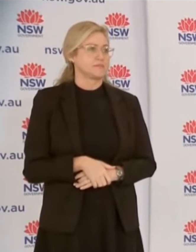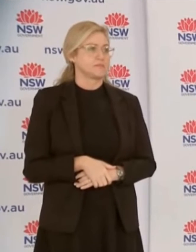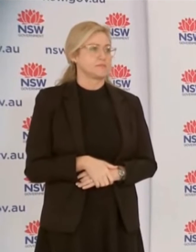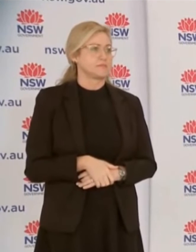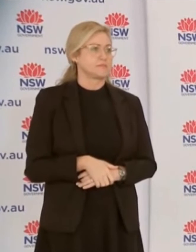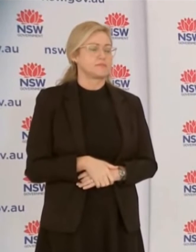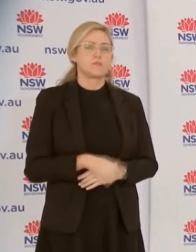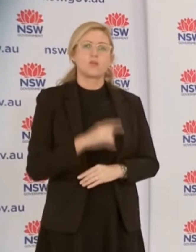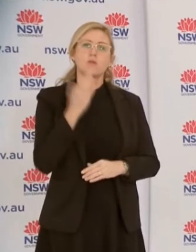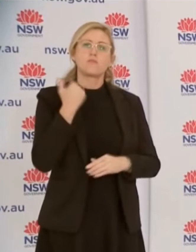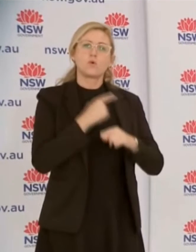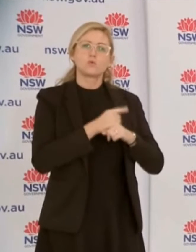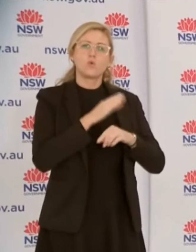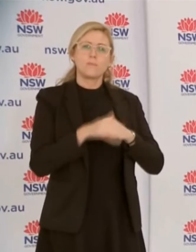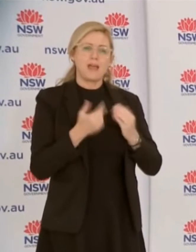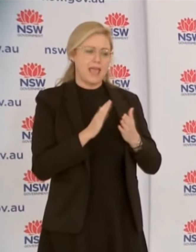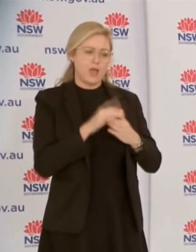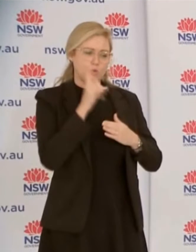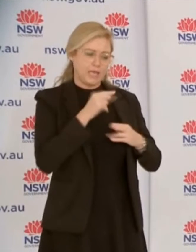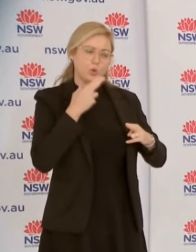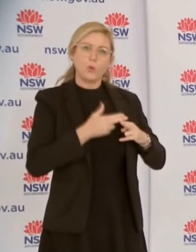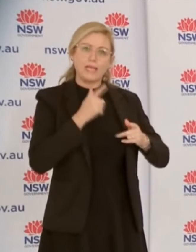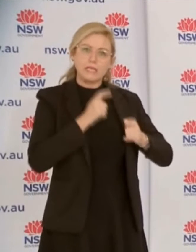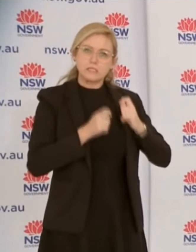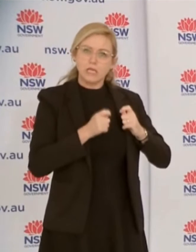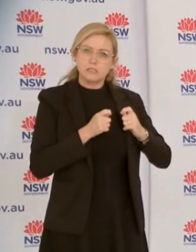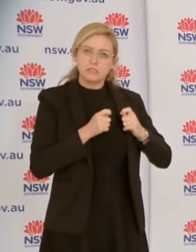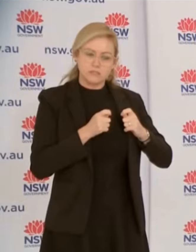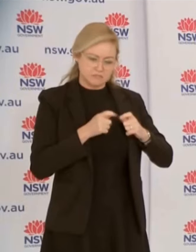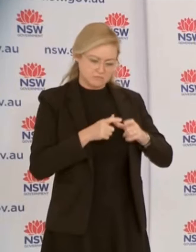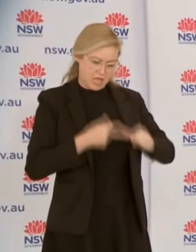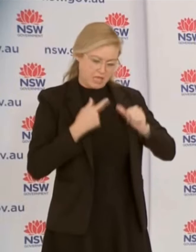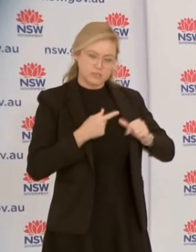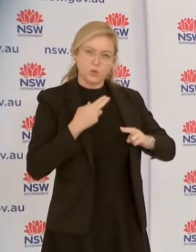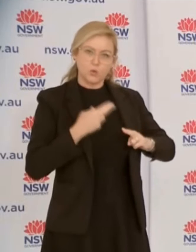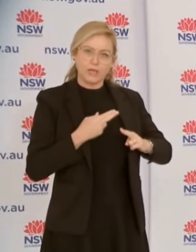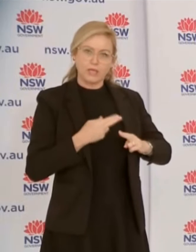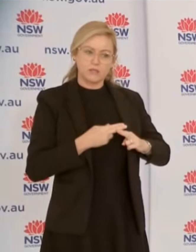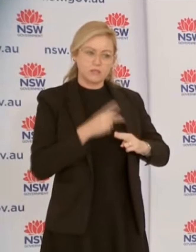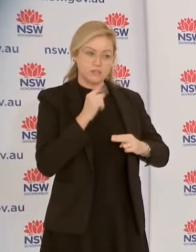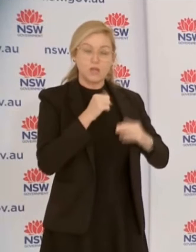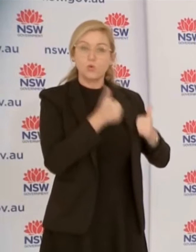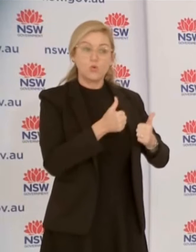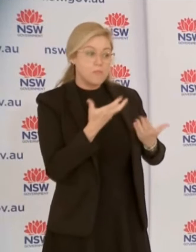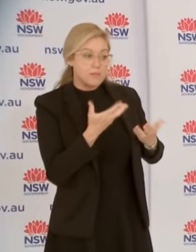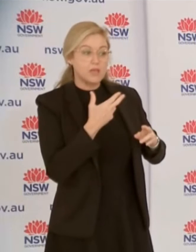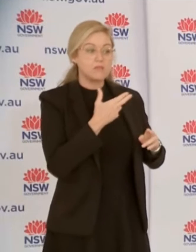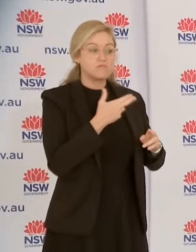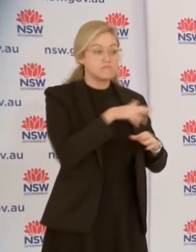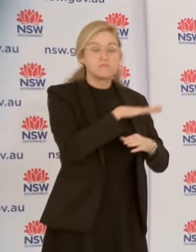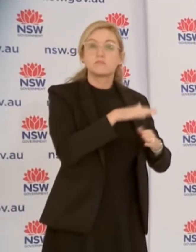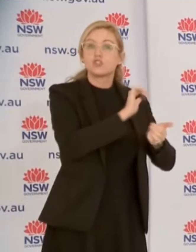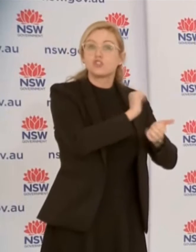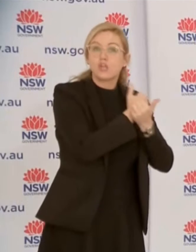industries, prisons or whatever. What about schools? Would antigen testing in a school setting, where you can screen kids